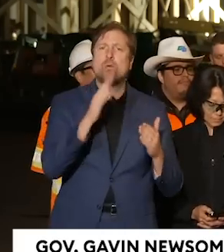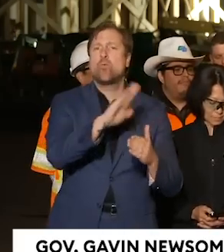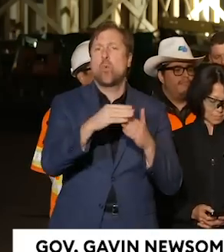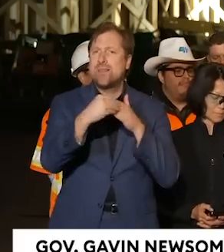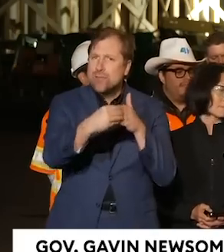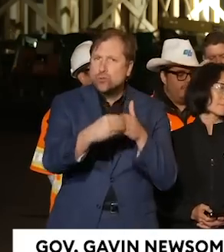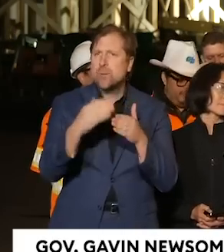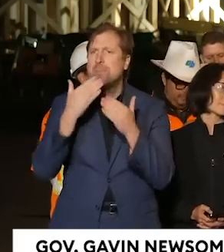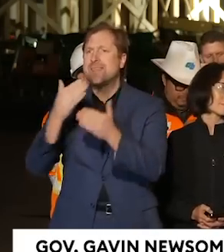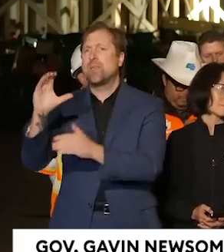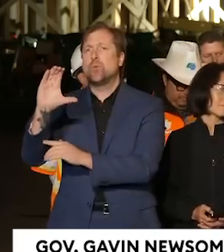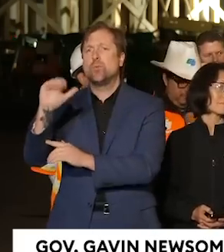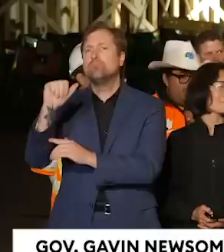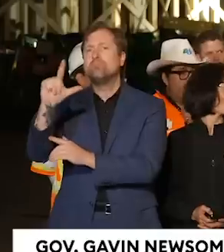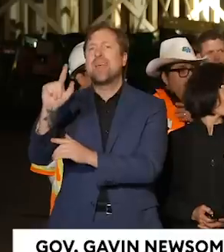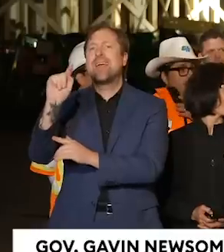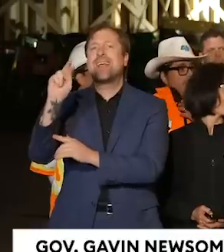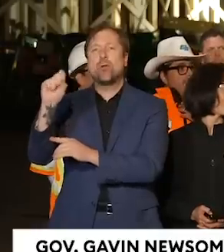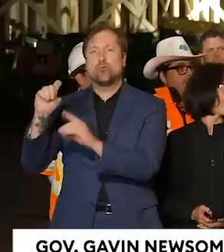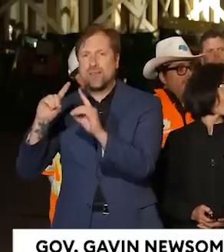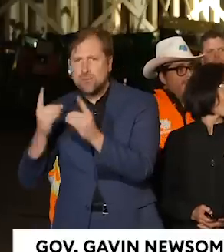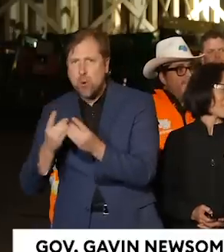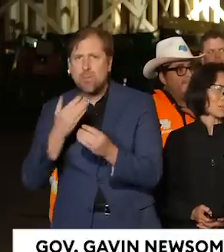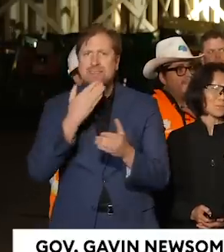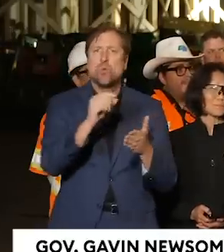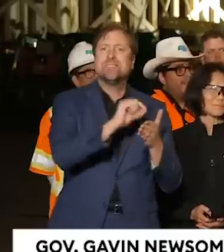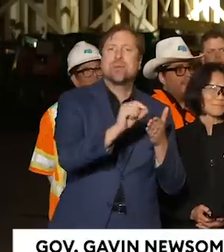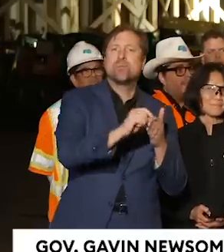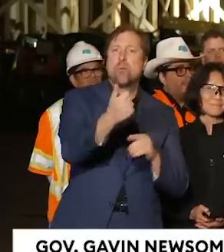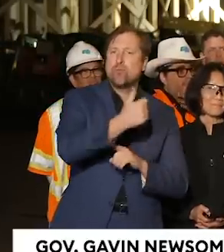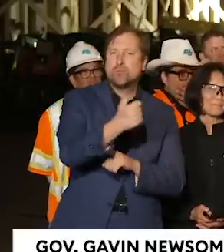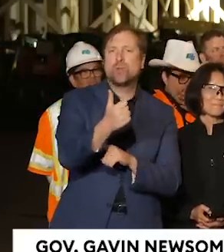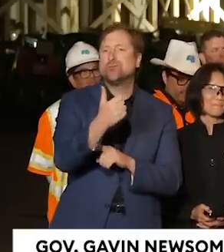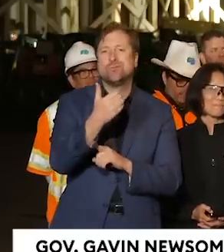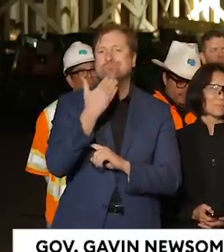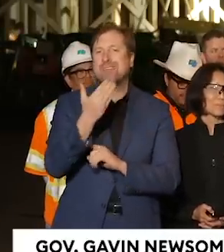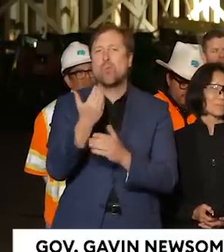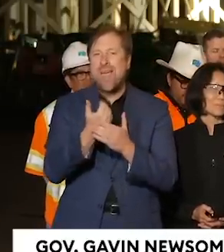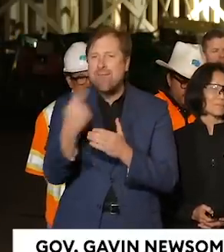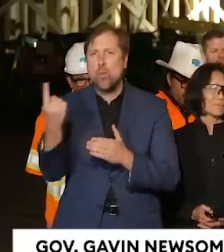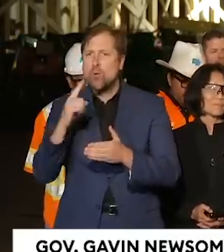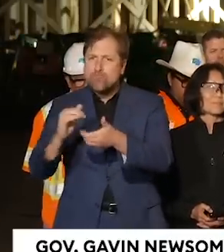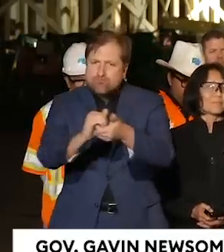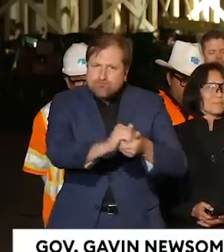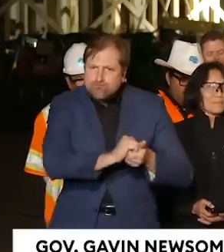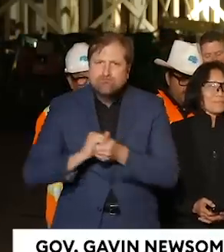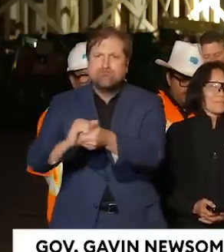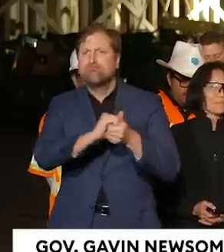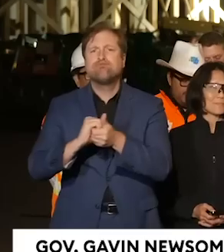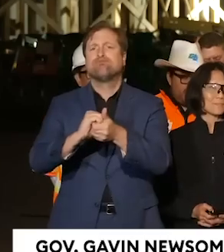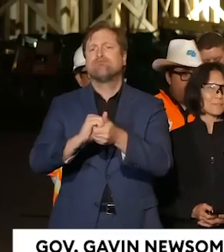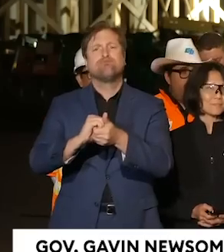leadership of Caltrans and our Secretary of Transportation and everybody that locked arms, as we say in Los